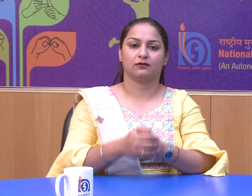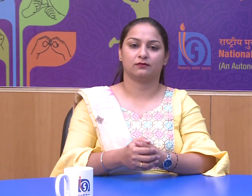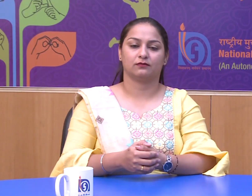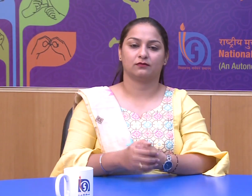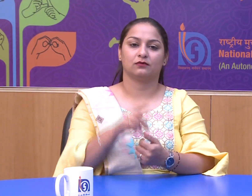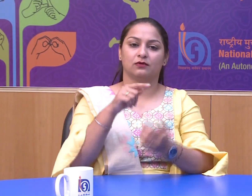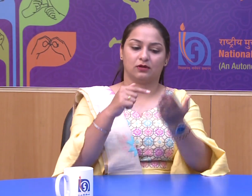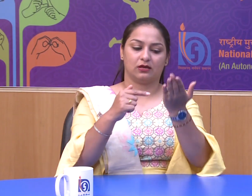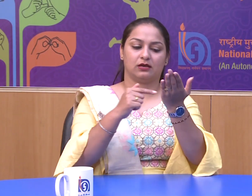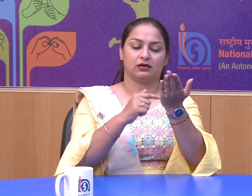Thumri,